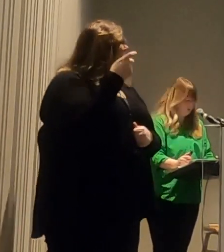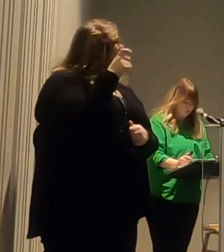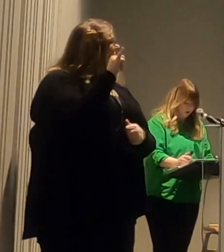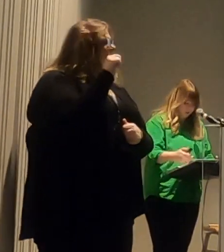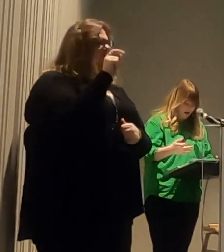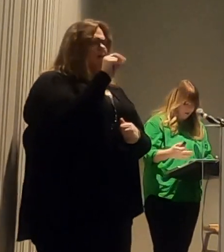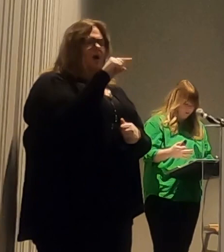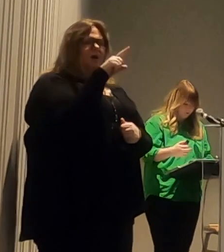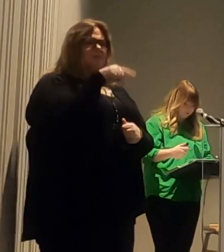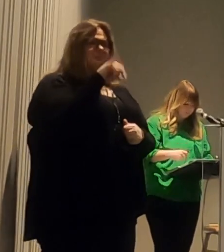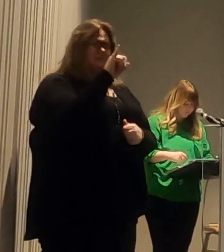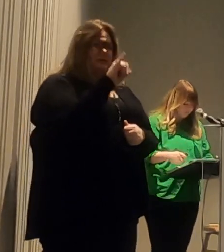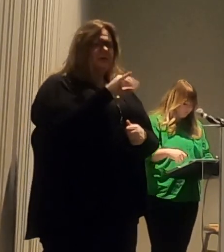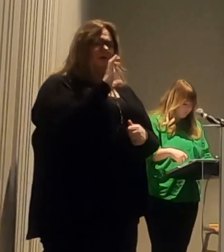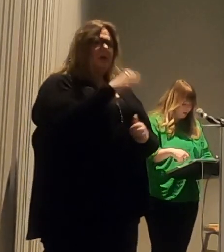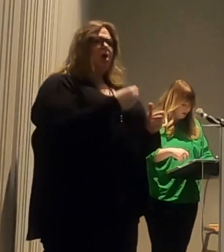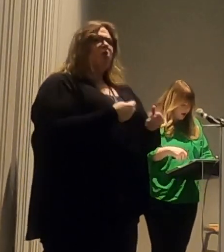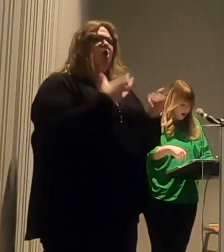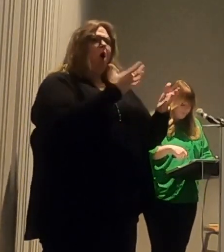growth or life.